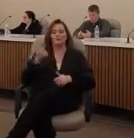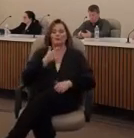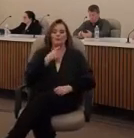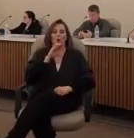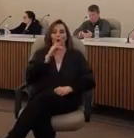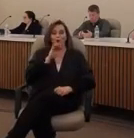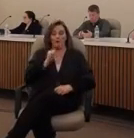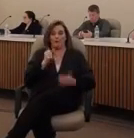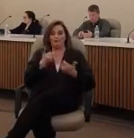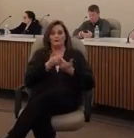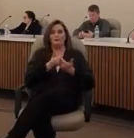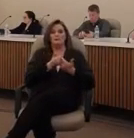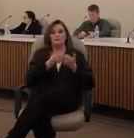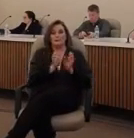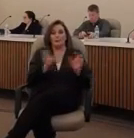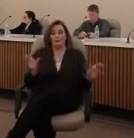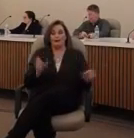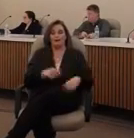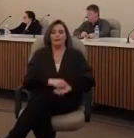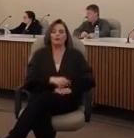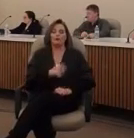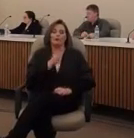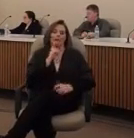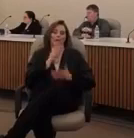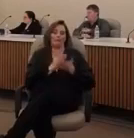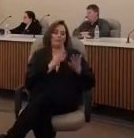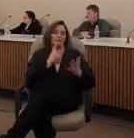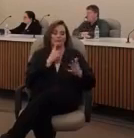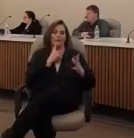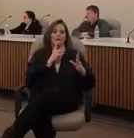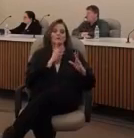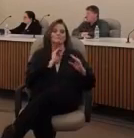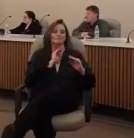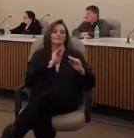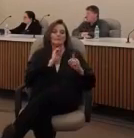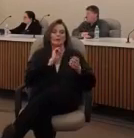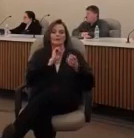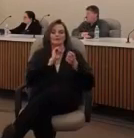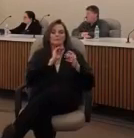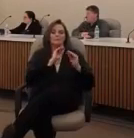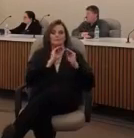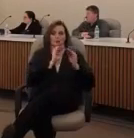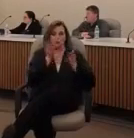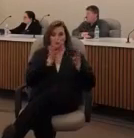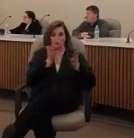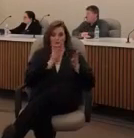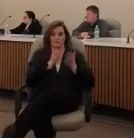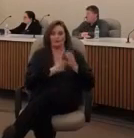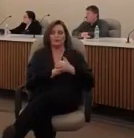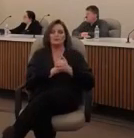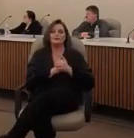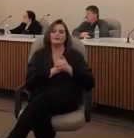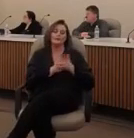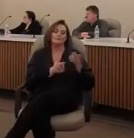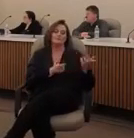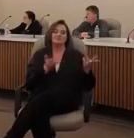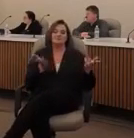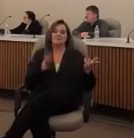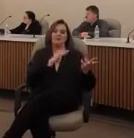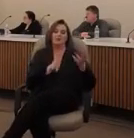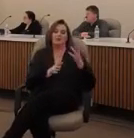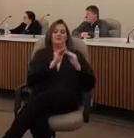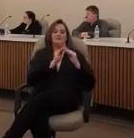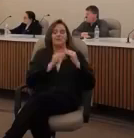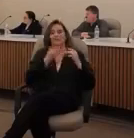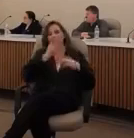all aspects of the repair operation. They're going to maintain the same footprint of the building, basically just fix